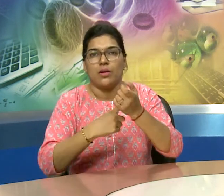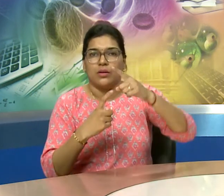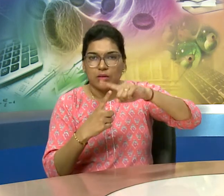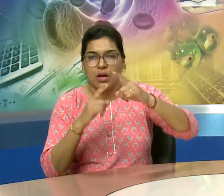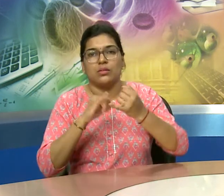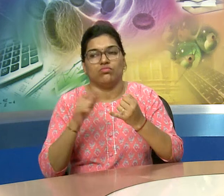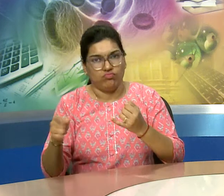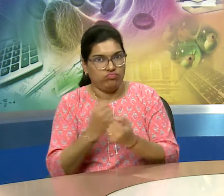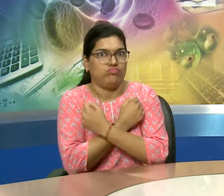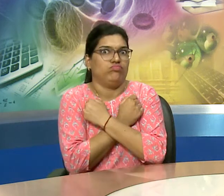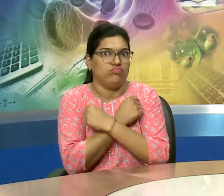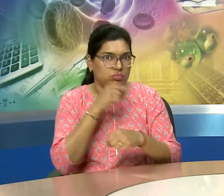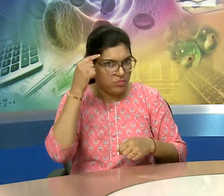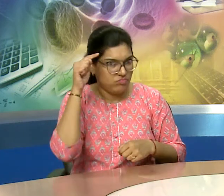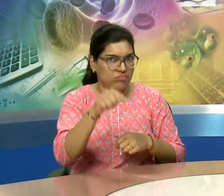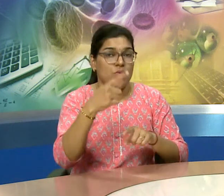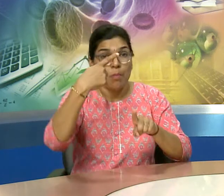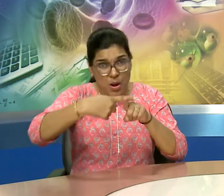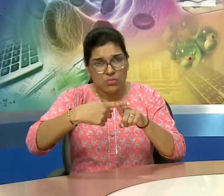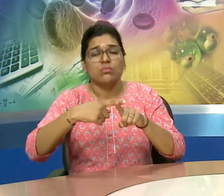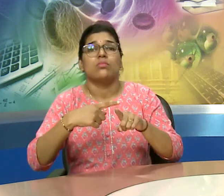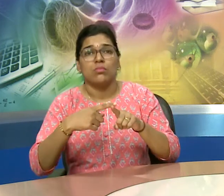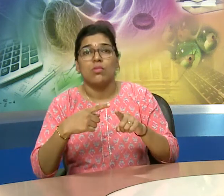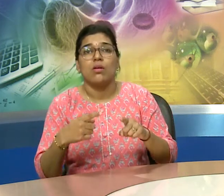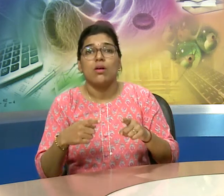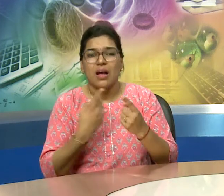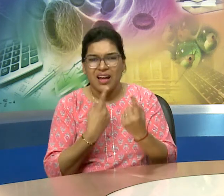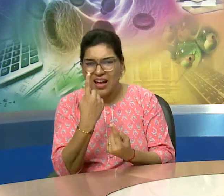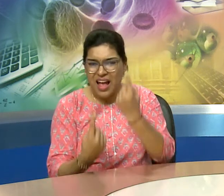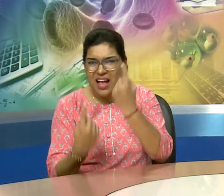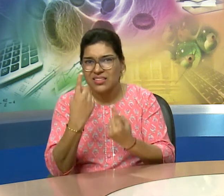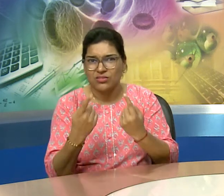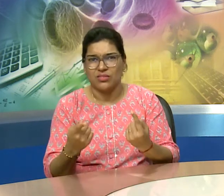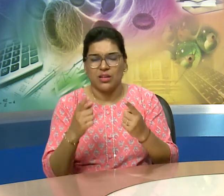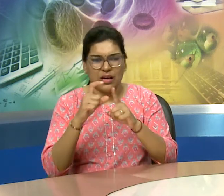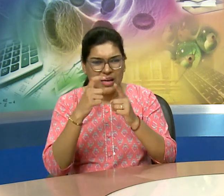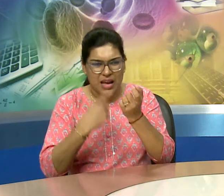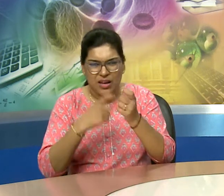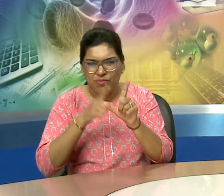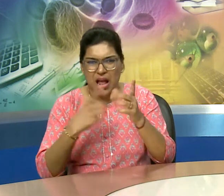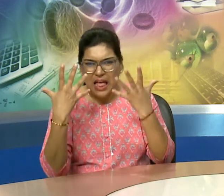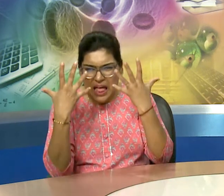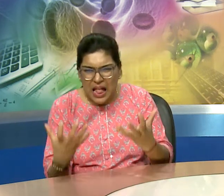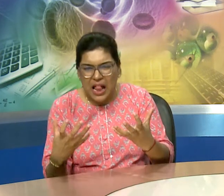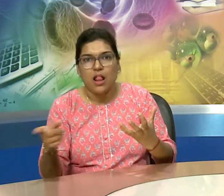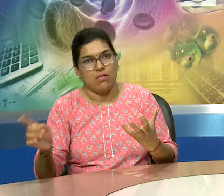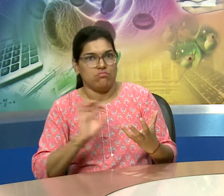deserts, so that is the most common place, and also the dry grassland is the